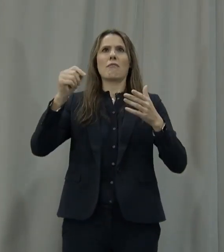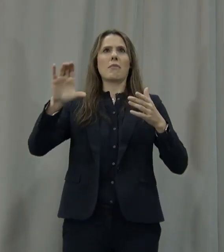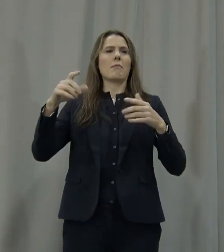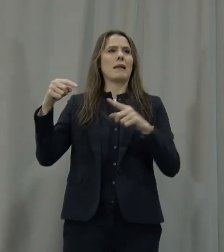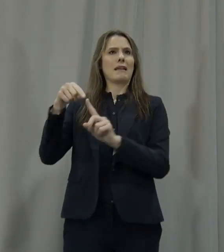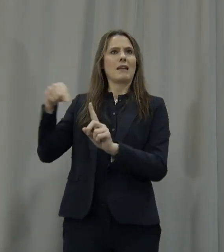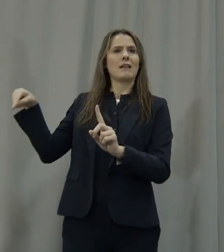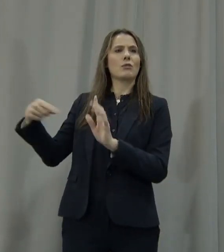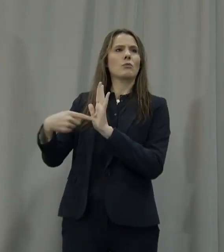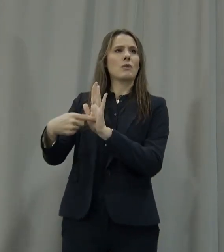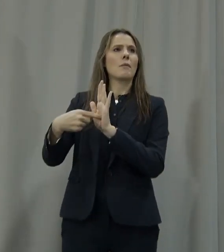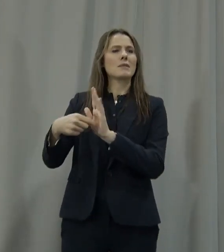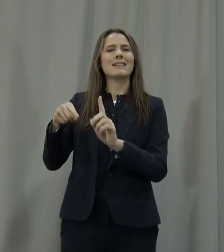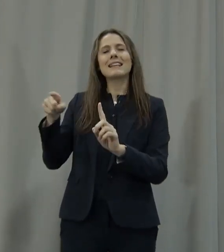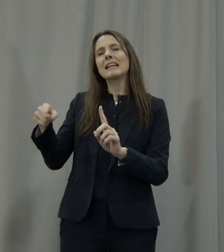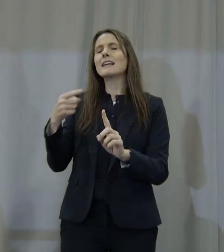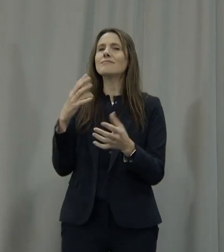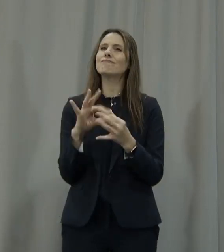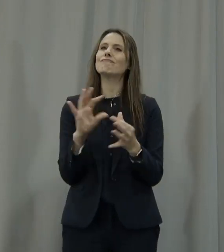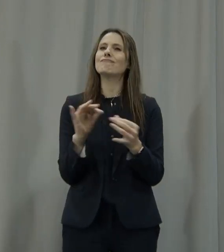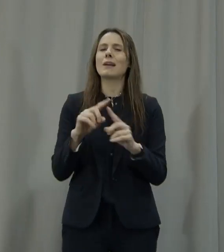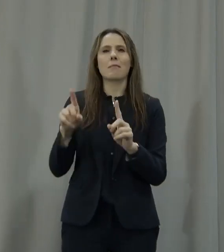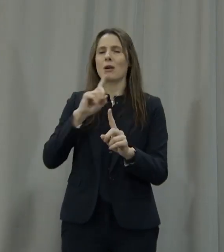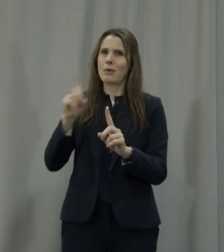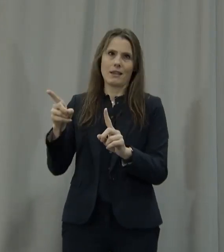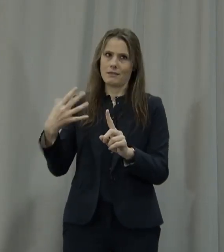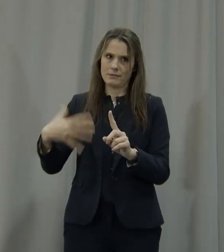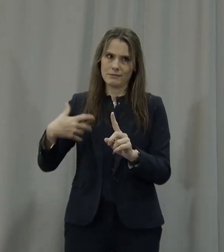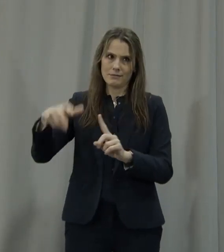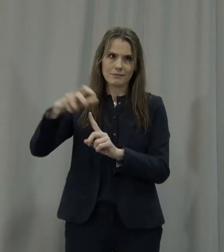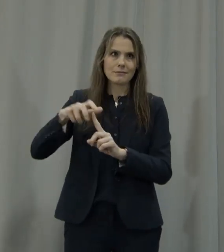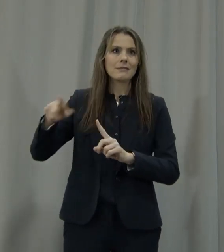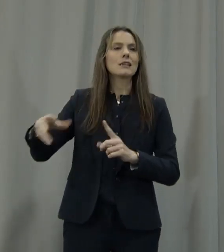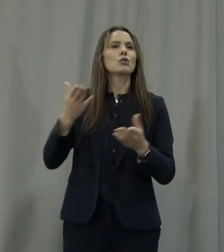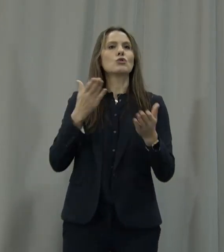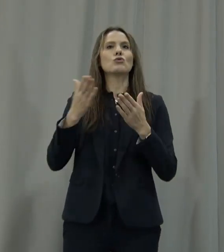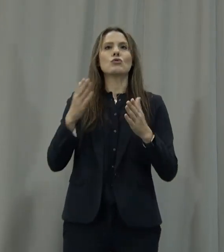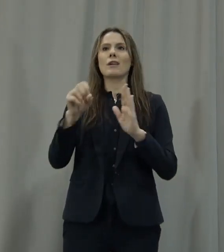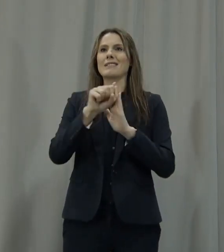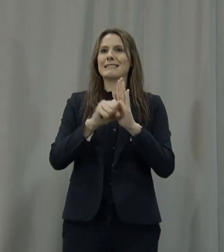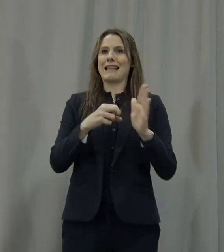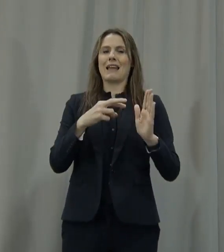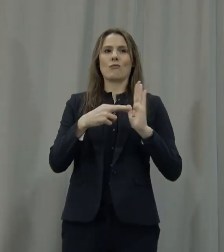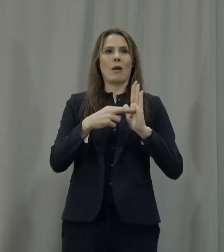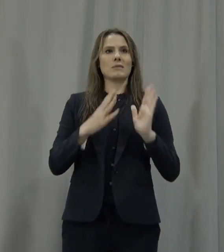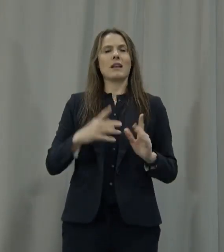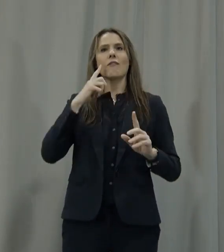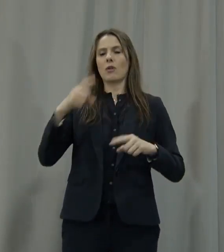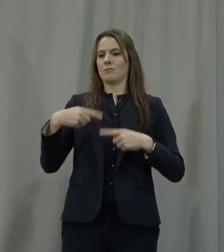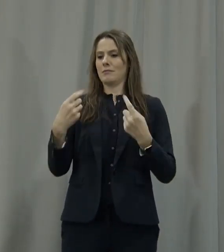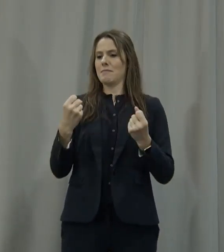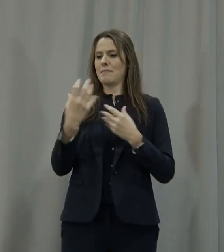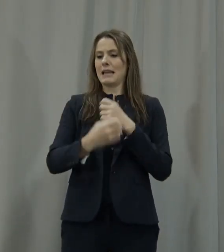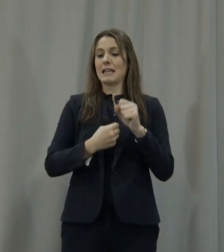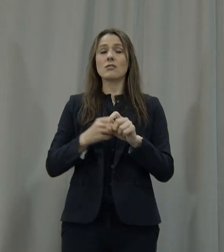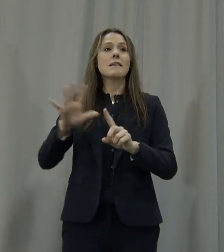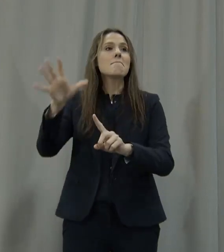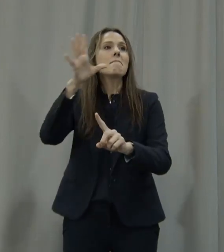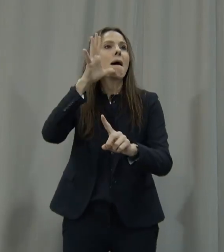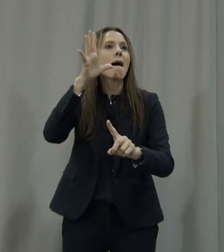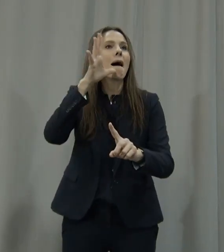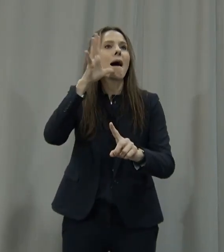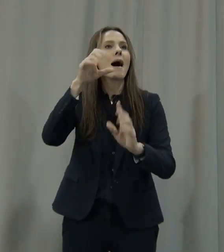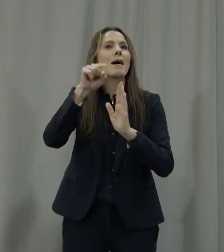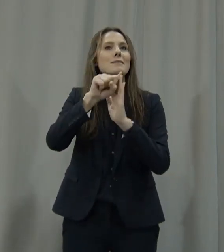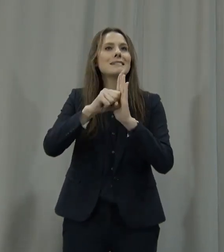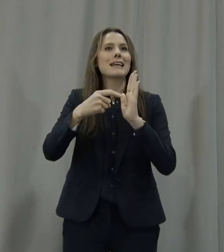We heard about him is kind of understated. He served as a state rep for several years. His mother served as a state rep.